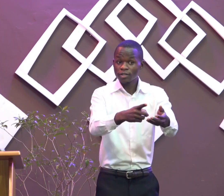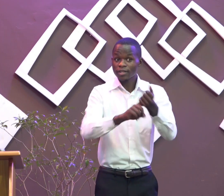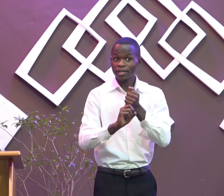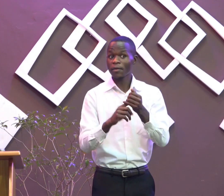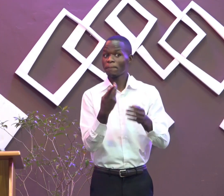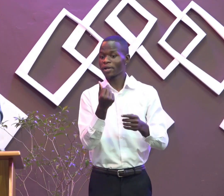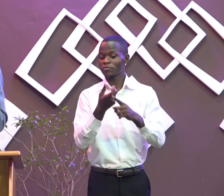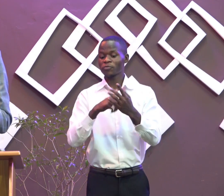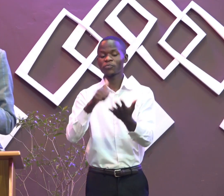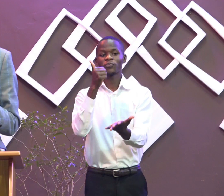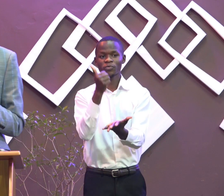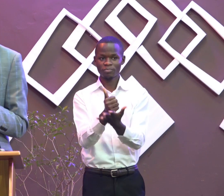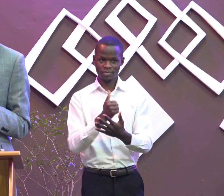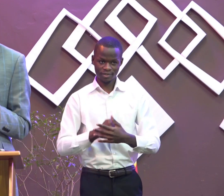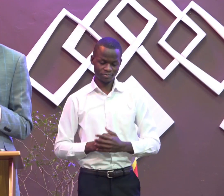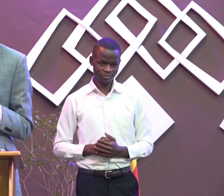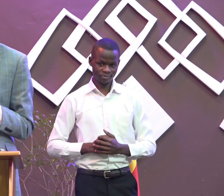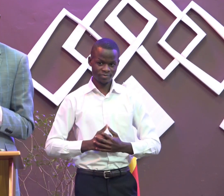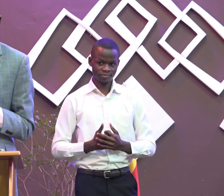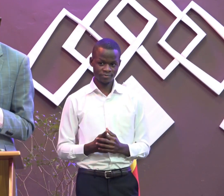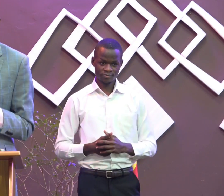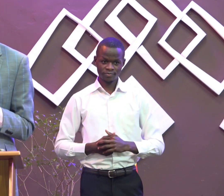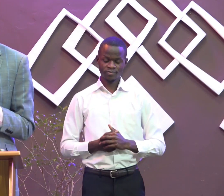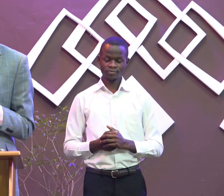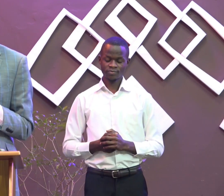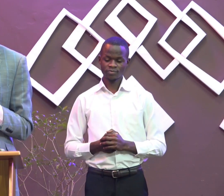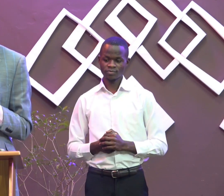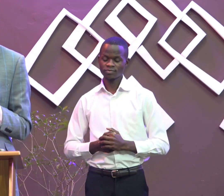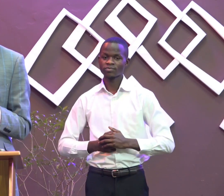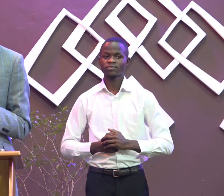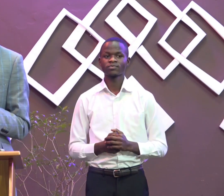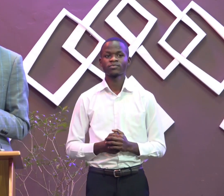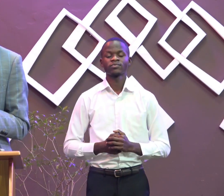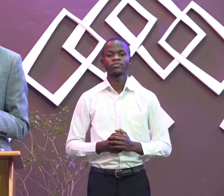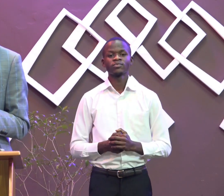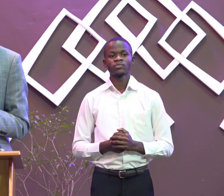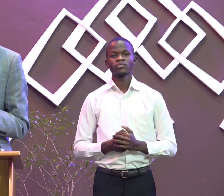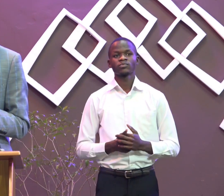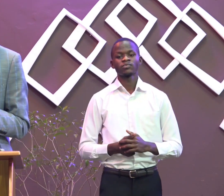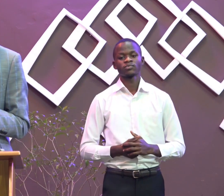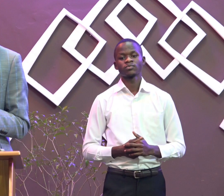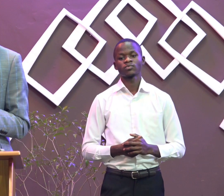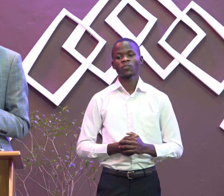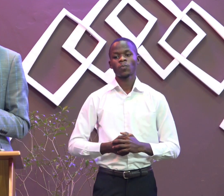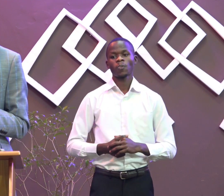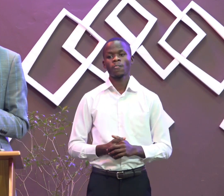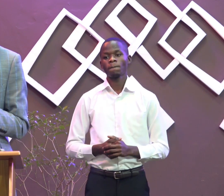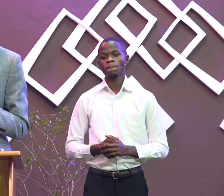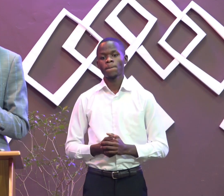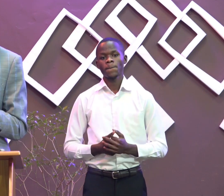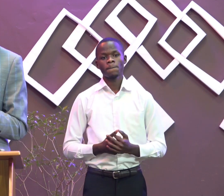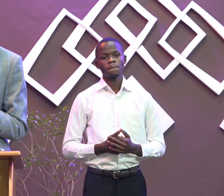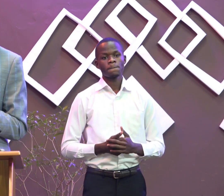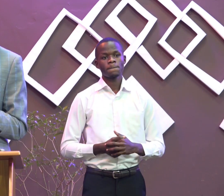led by our boss Bishop, that when we deposit money there, we don't need to make any arrangement or